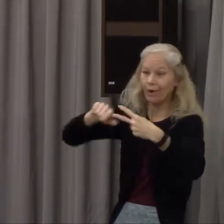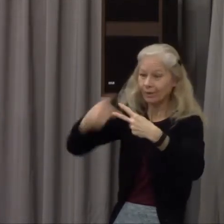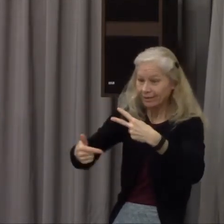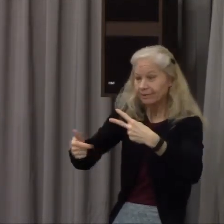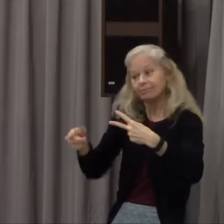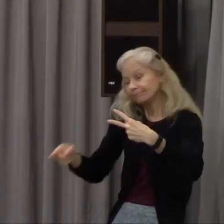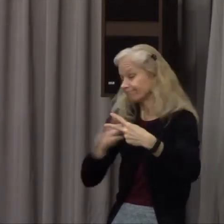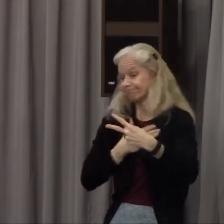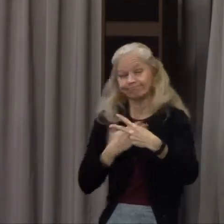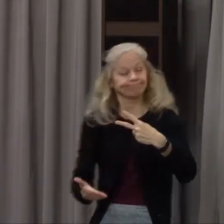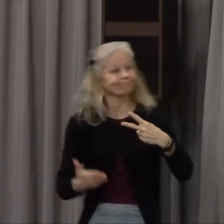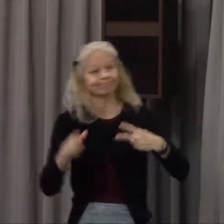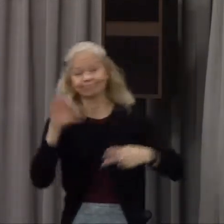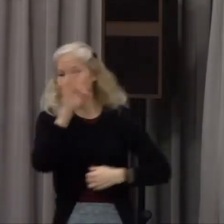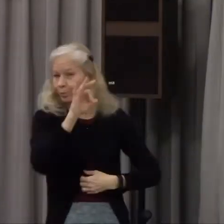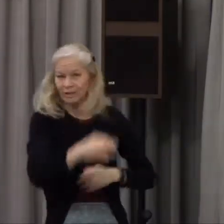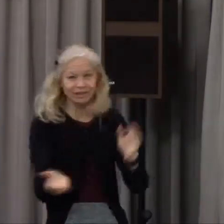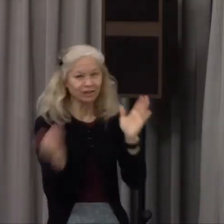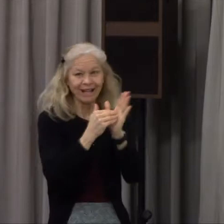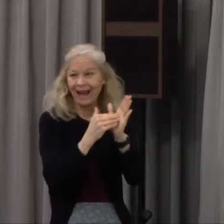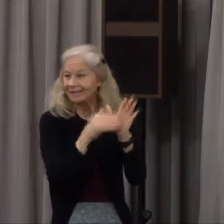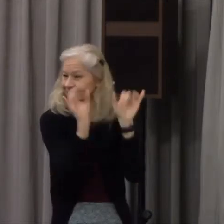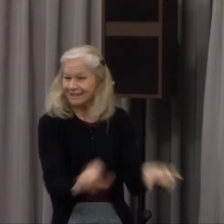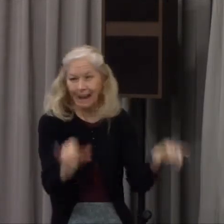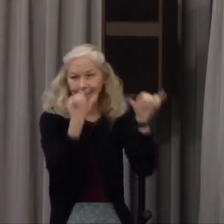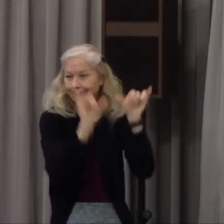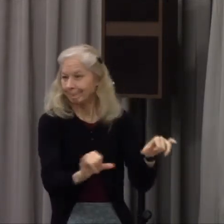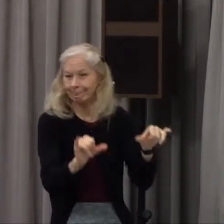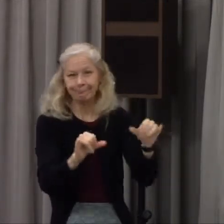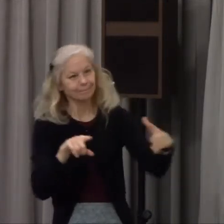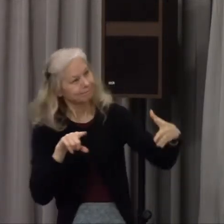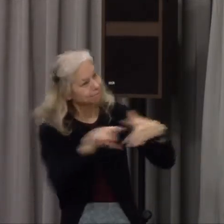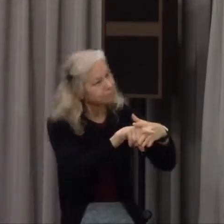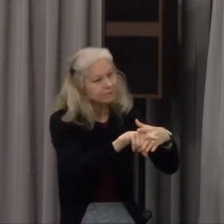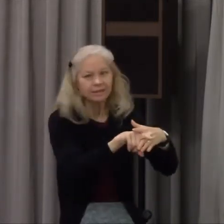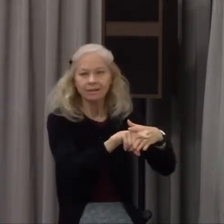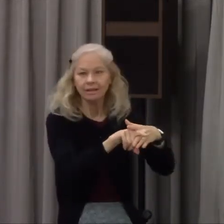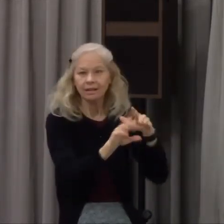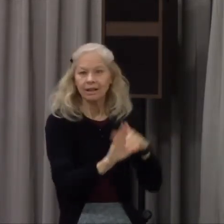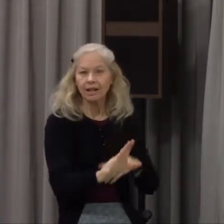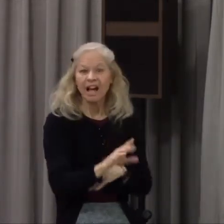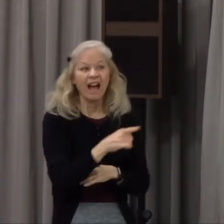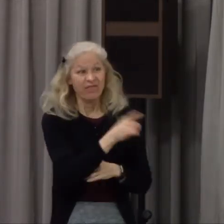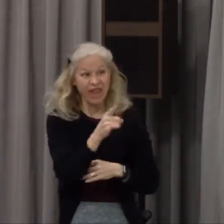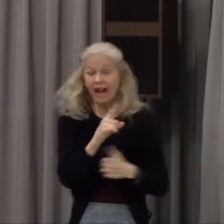Opens up their hearts again. What do? They harden it again. And they stone God's